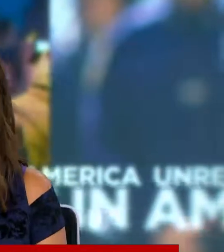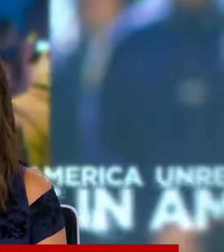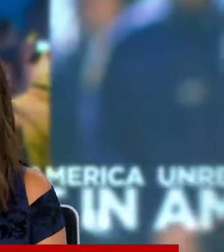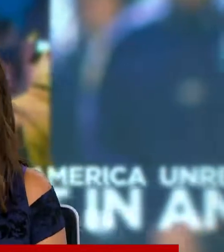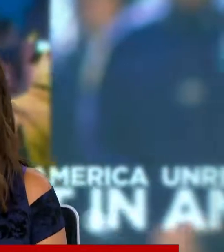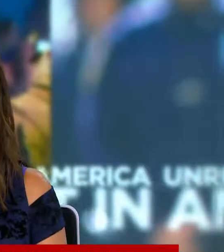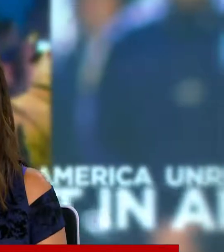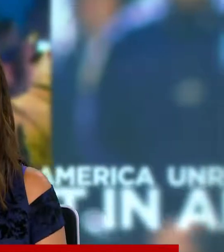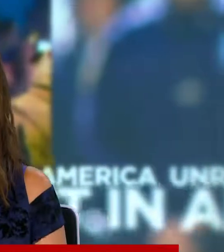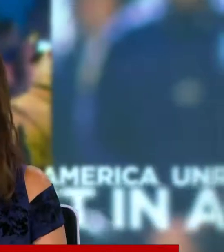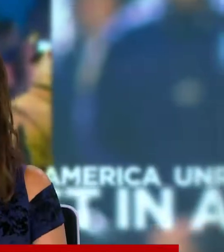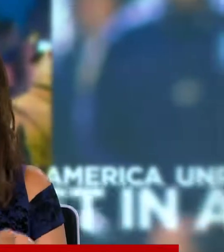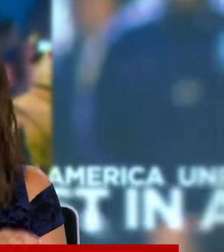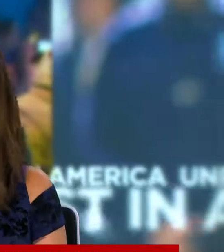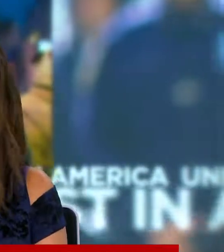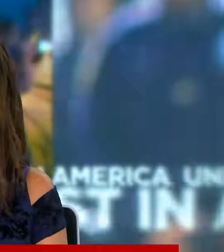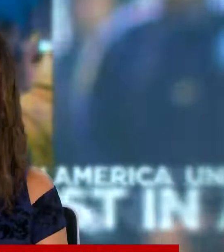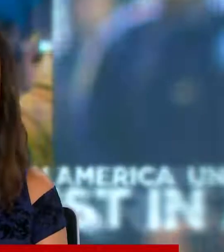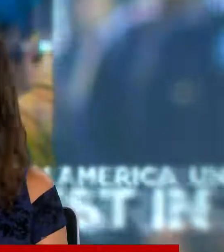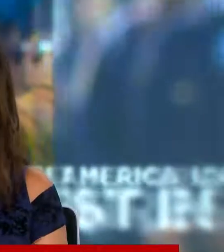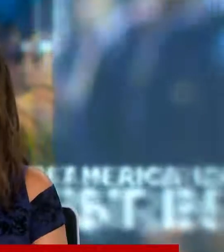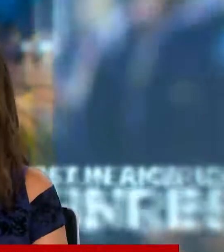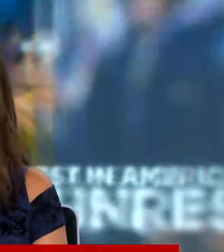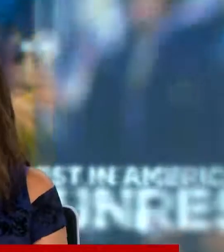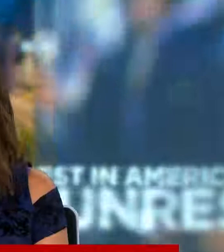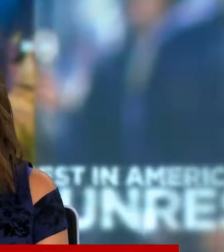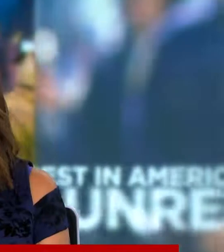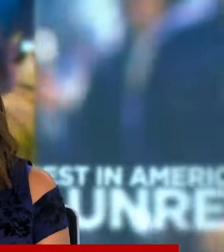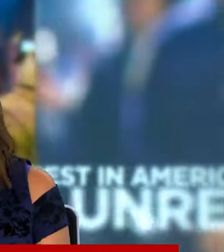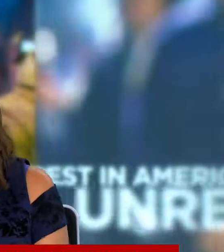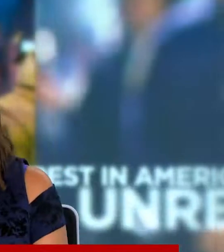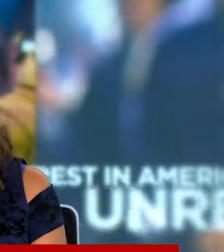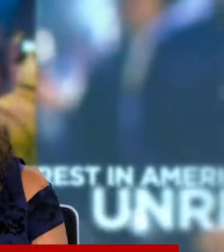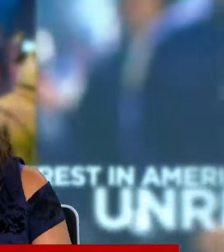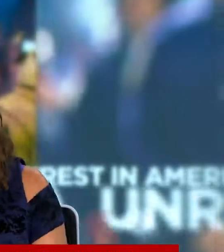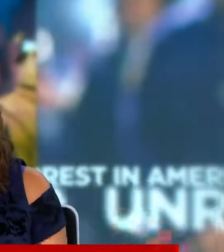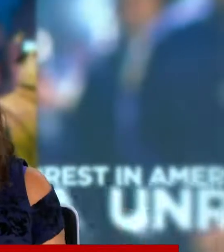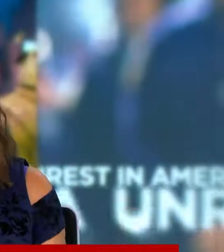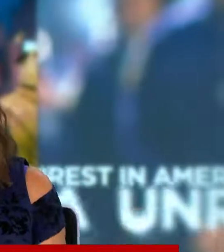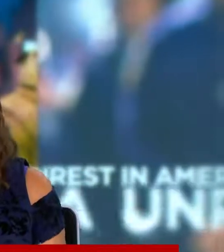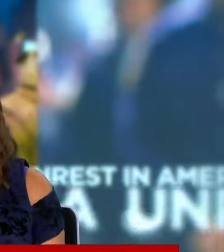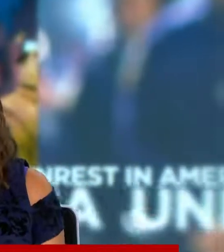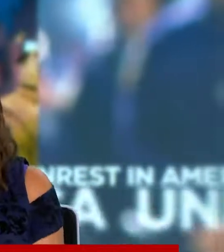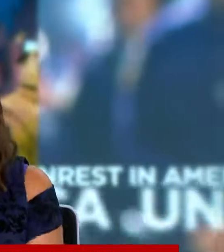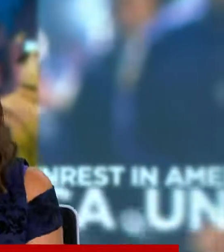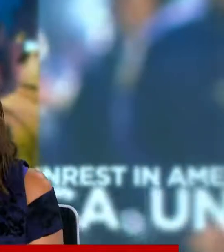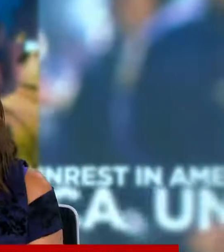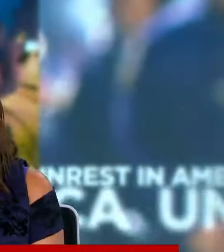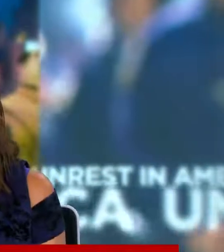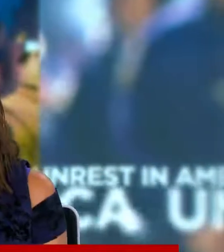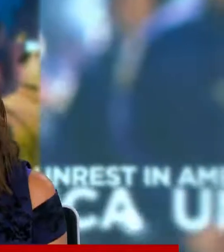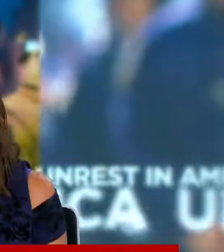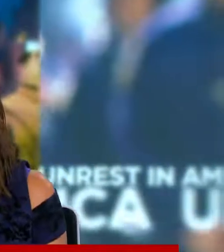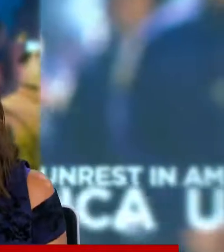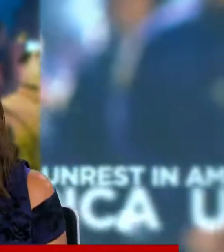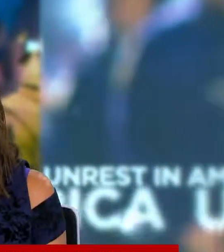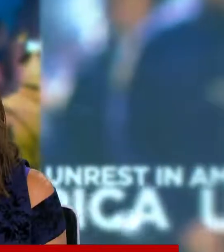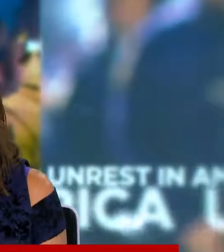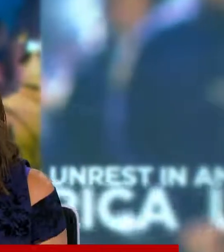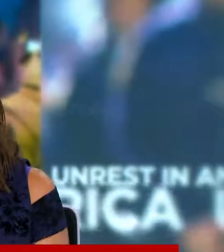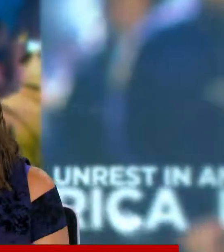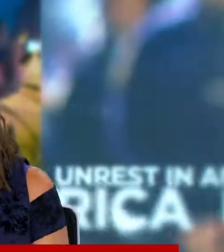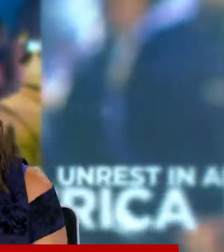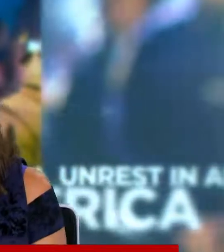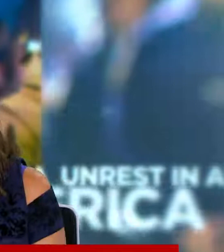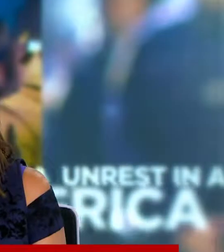of their policies, and they are now adding that to their written policies. This all comes down to what happened to George Floyd in